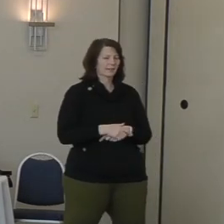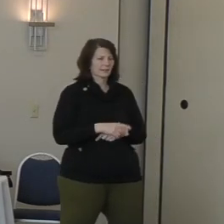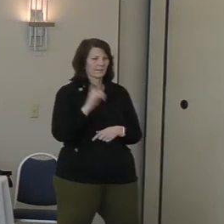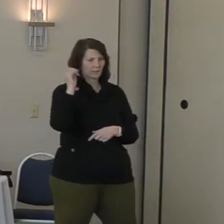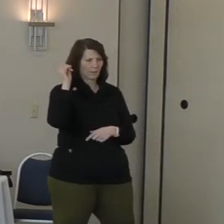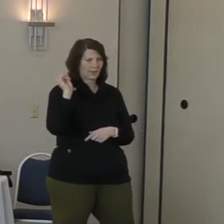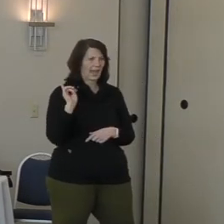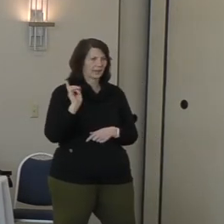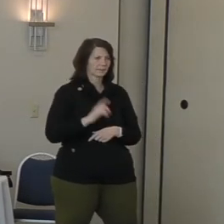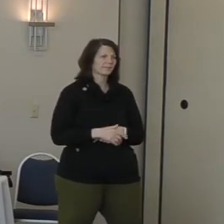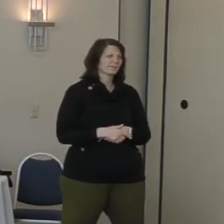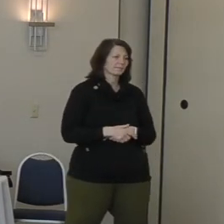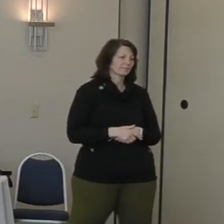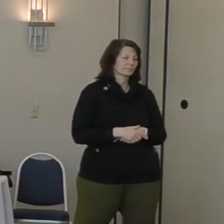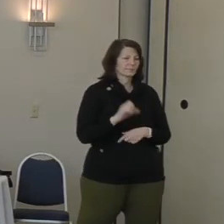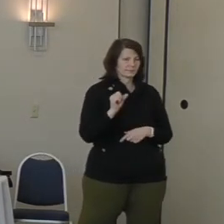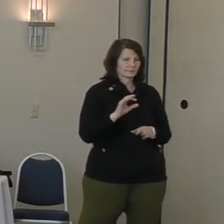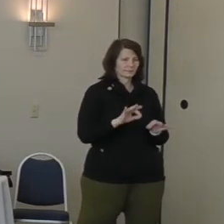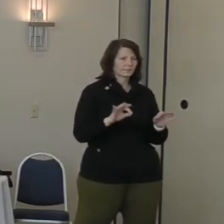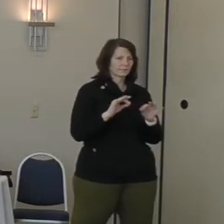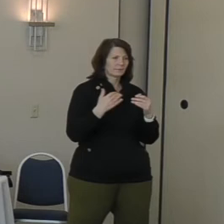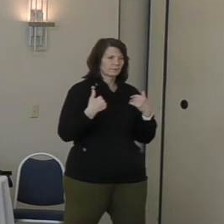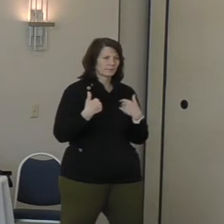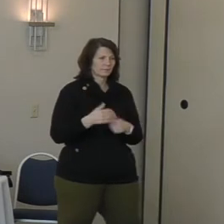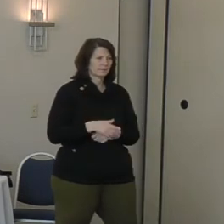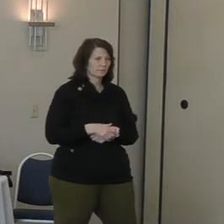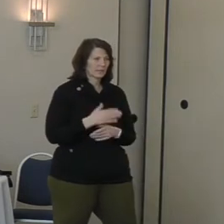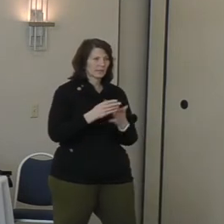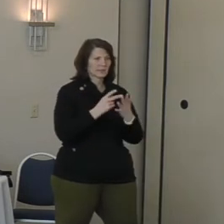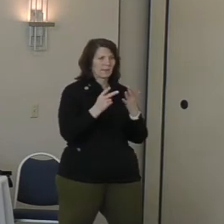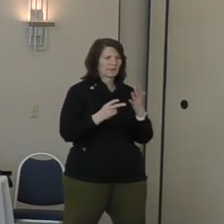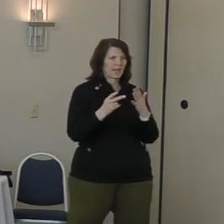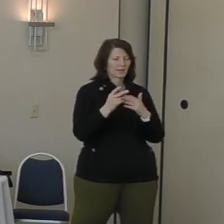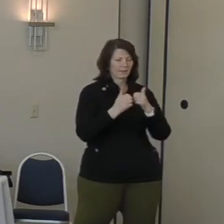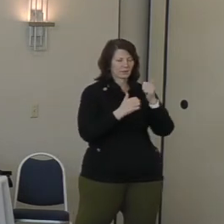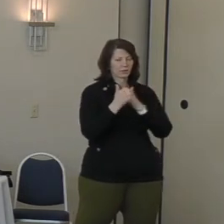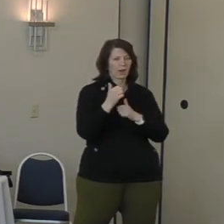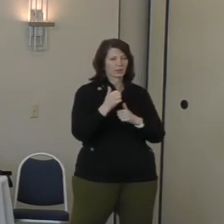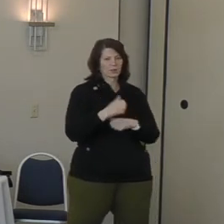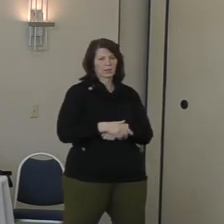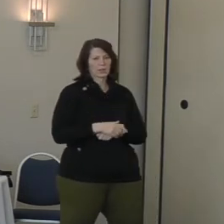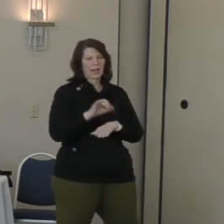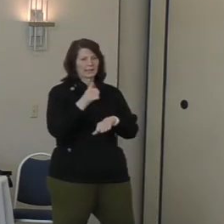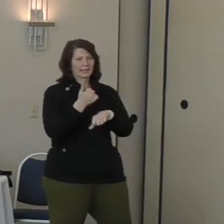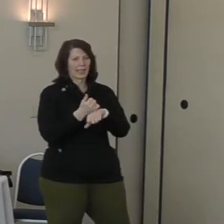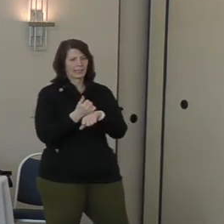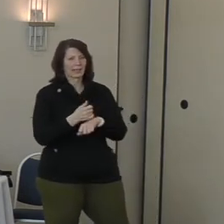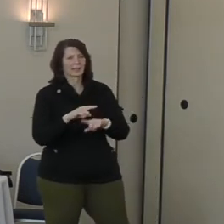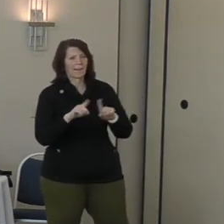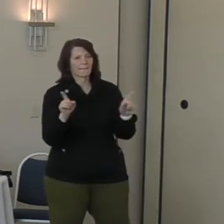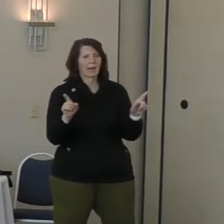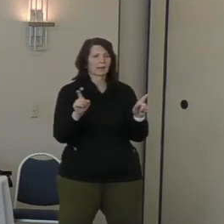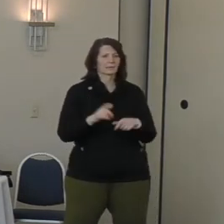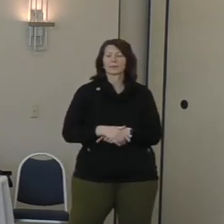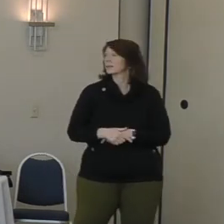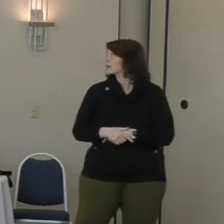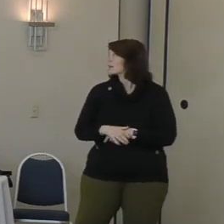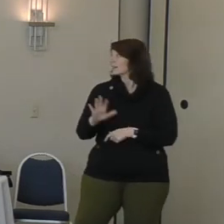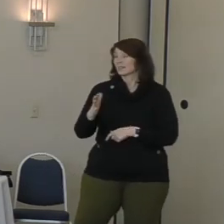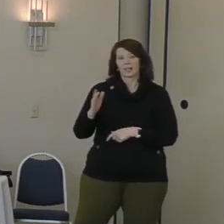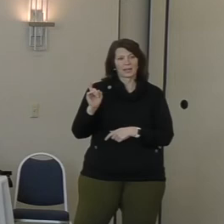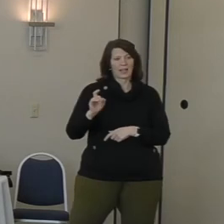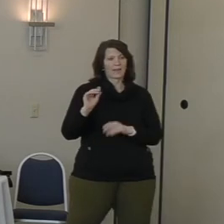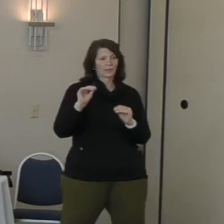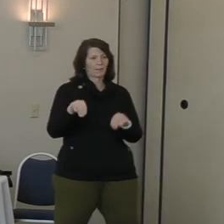right? Yes, it's important to have some kind of structure and set things up, but you kind of have to